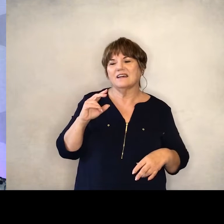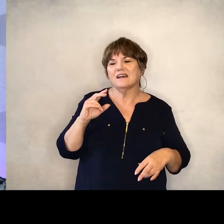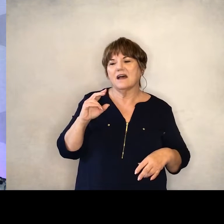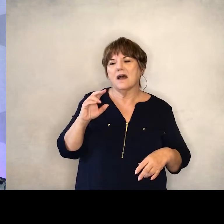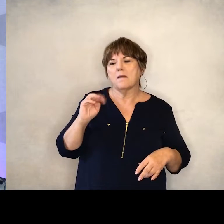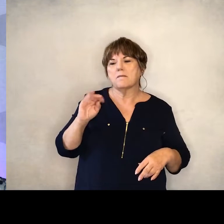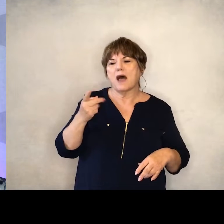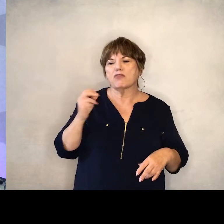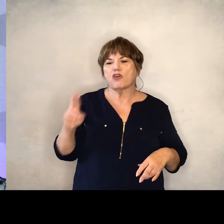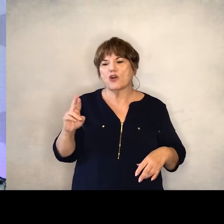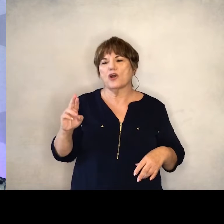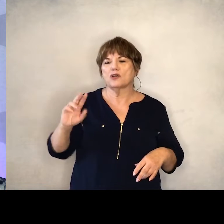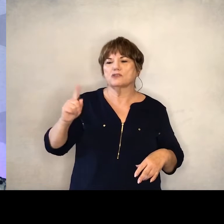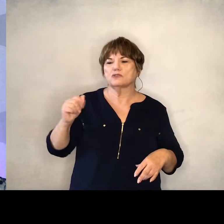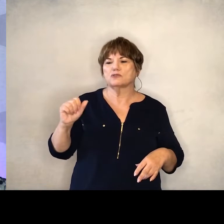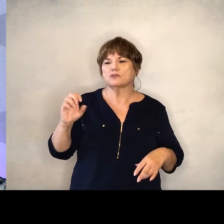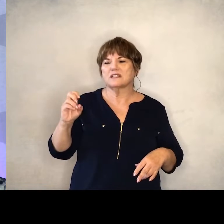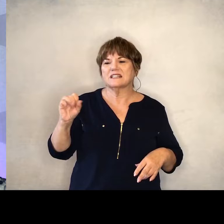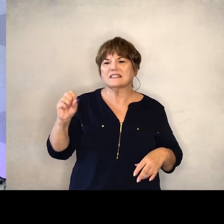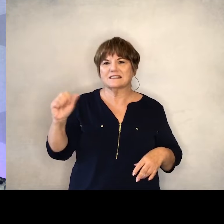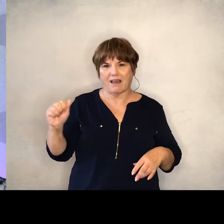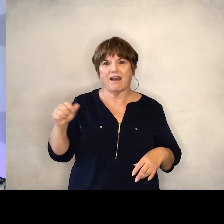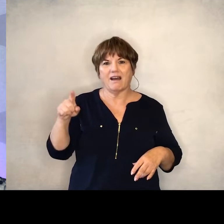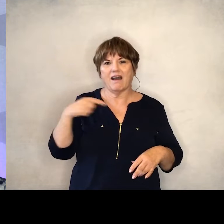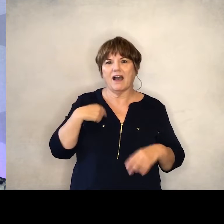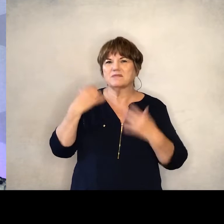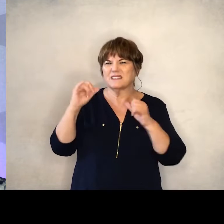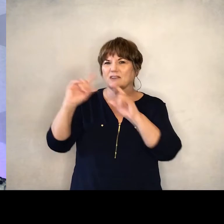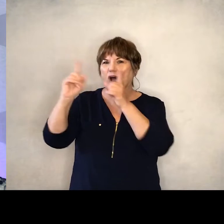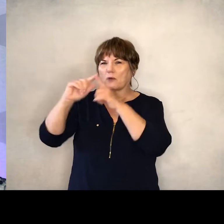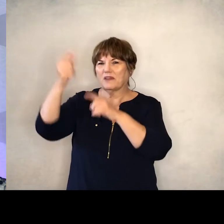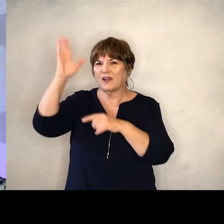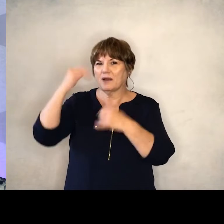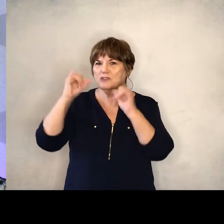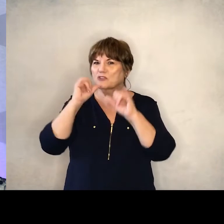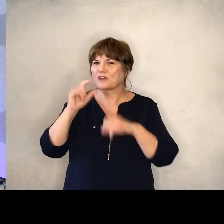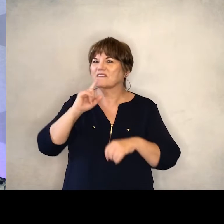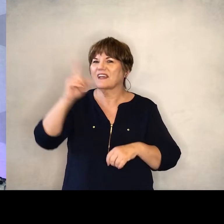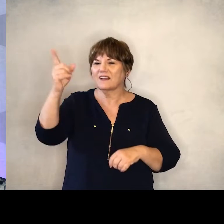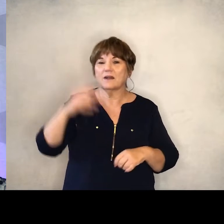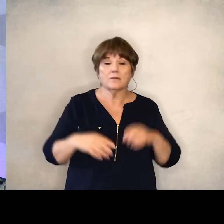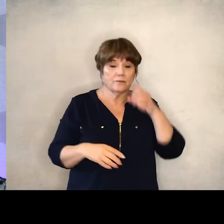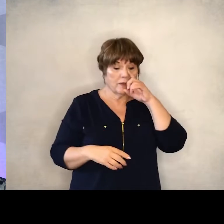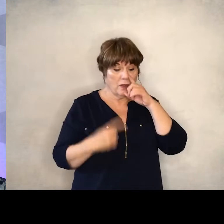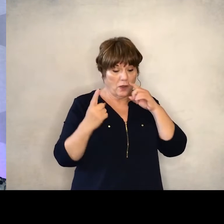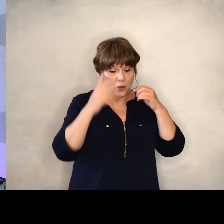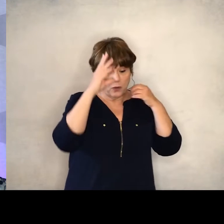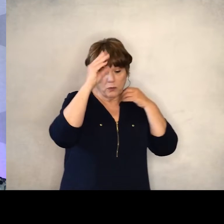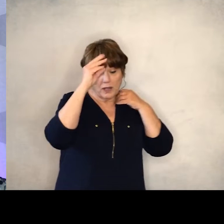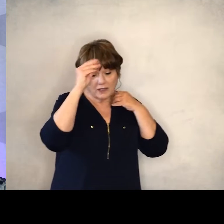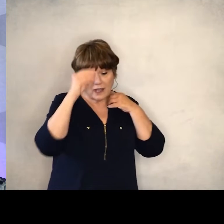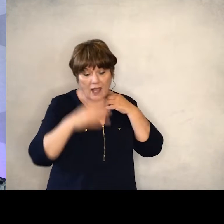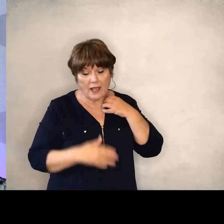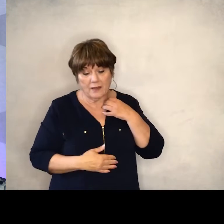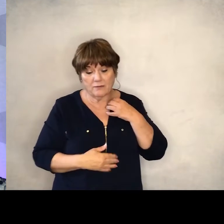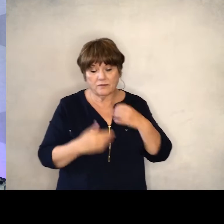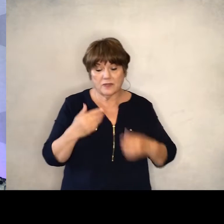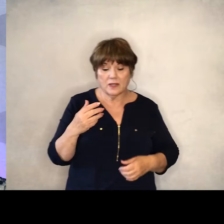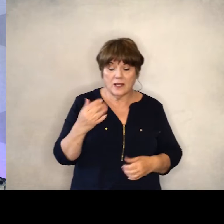Gerald Sitzer, a professor at Whitworth University, lost his wife, his mother, and a child to a drunk